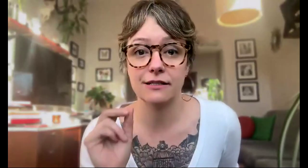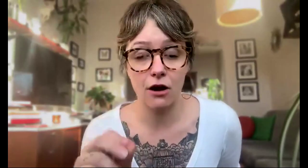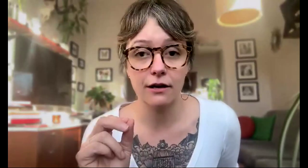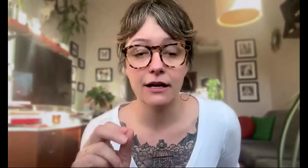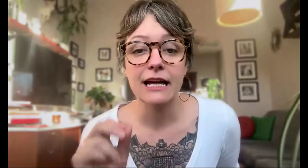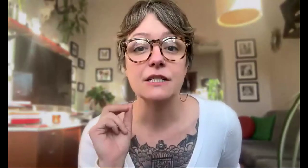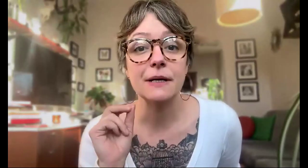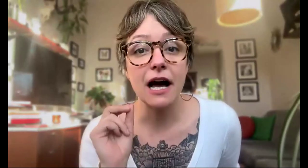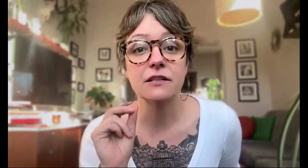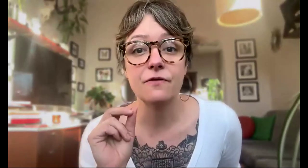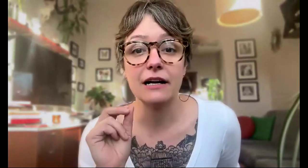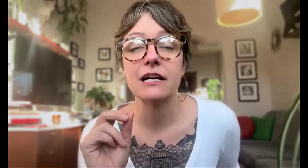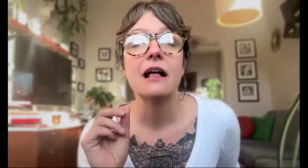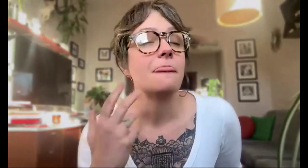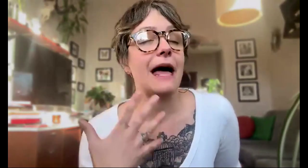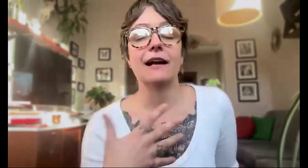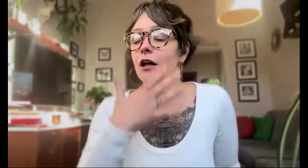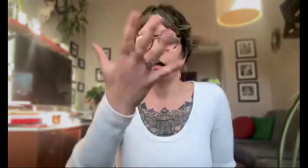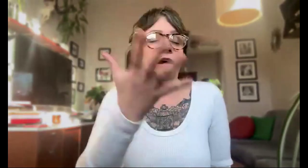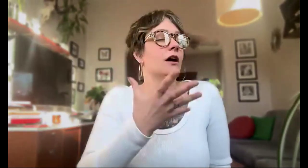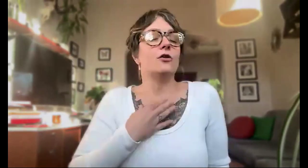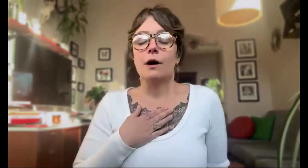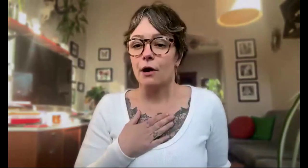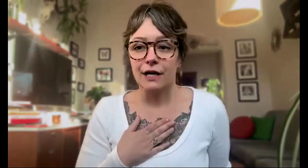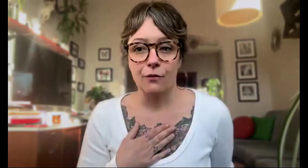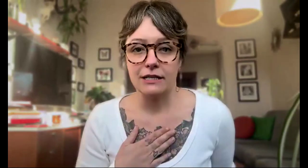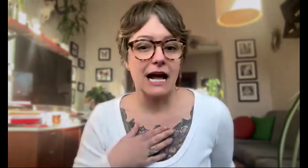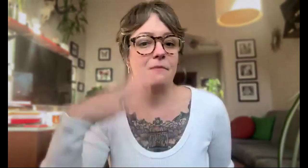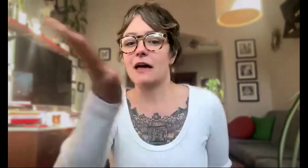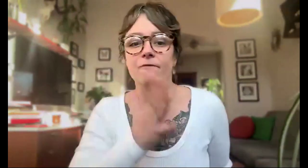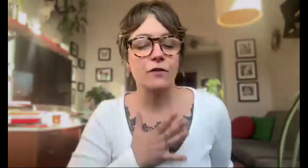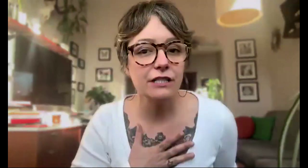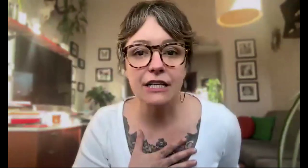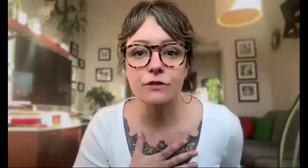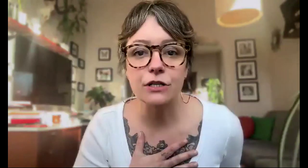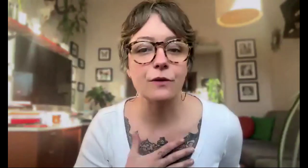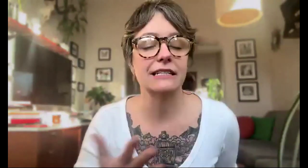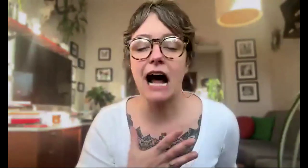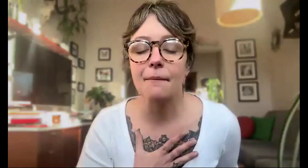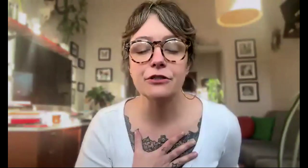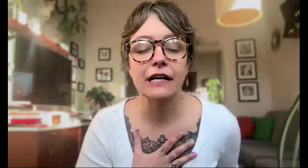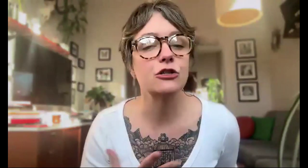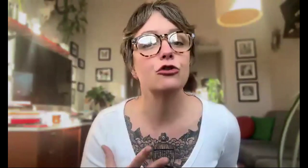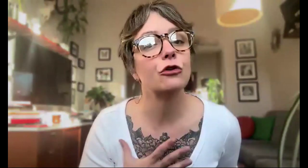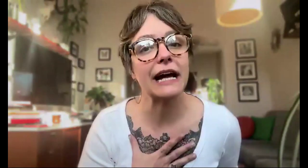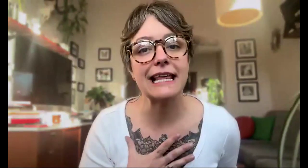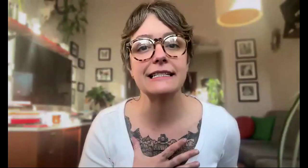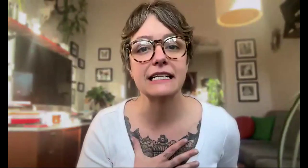this song is because of the fact that your morning rug time, that first thing you do is an opportunity to create that sense